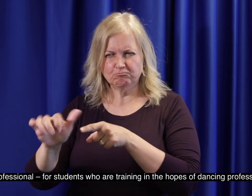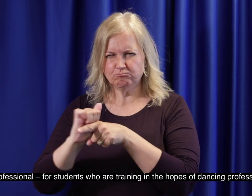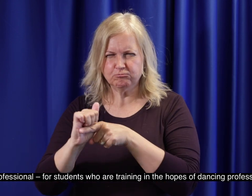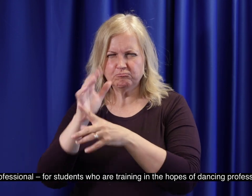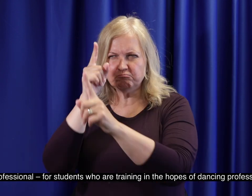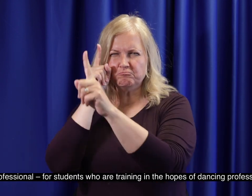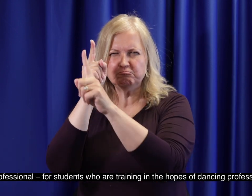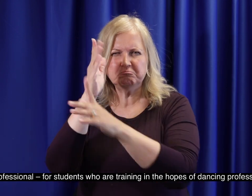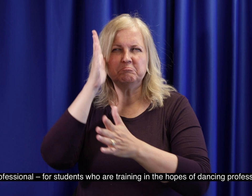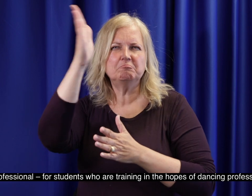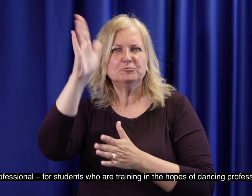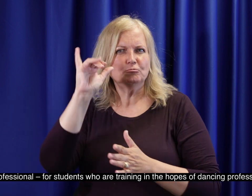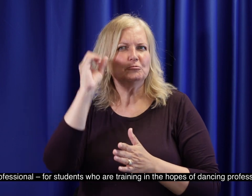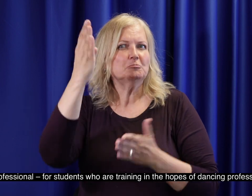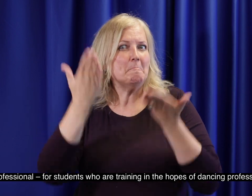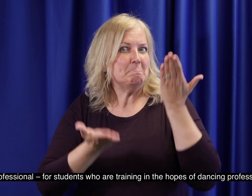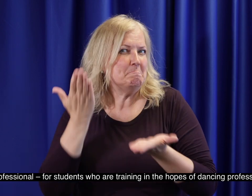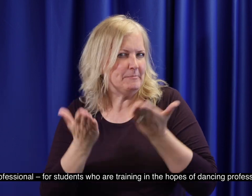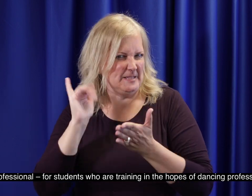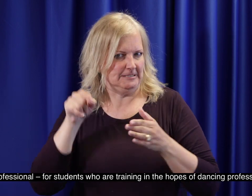and students who are training in the hopes of dancing professionally.